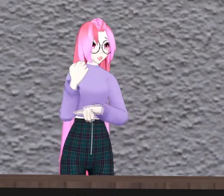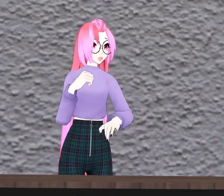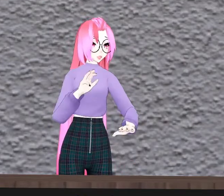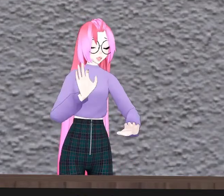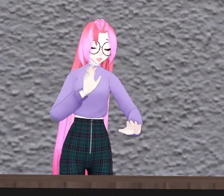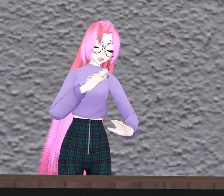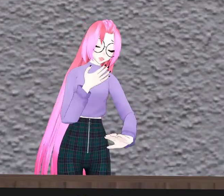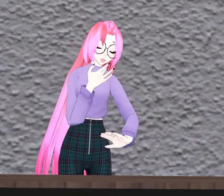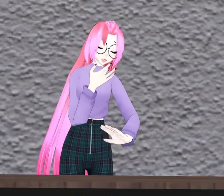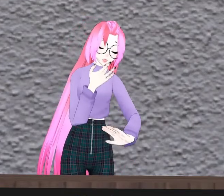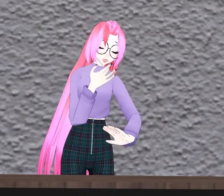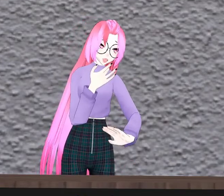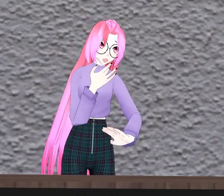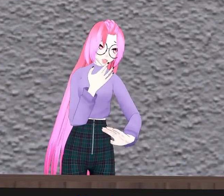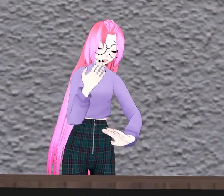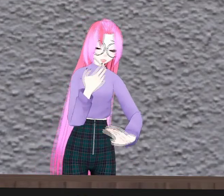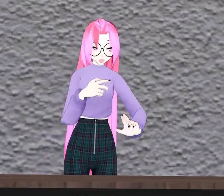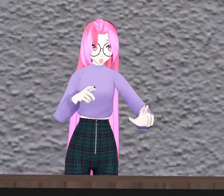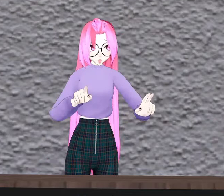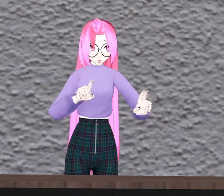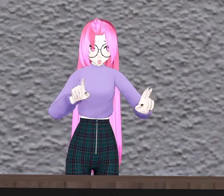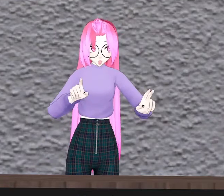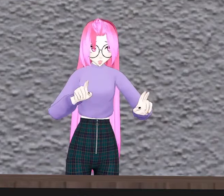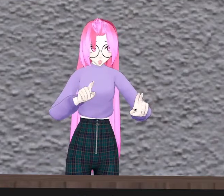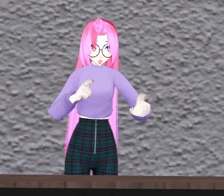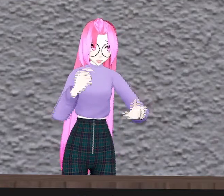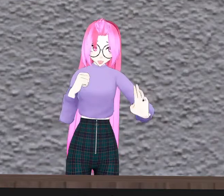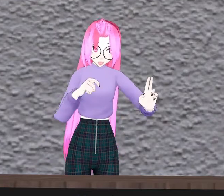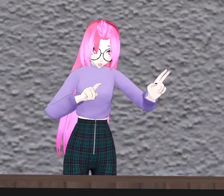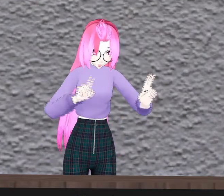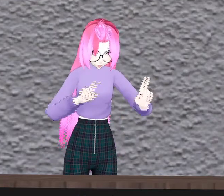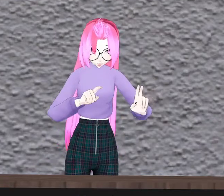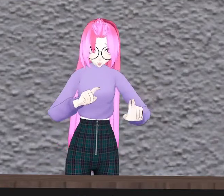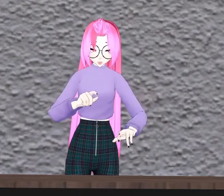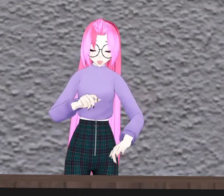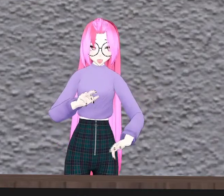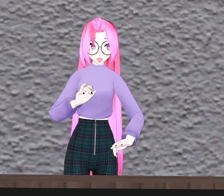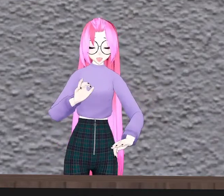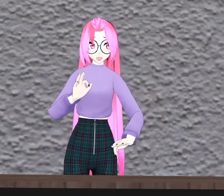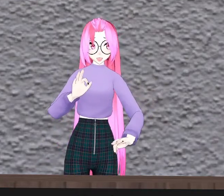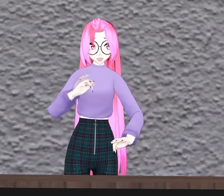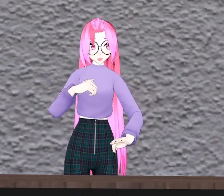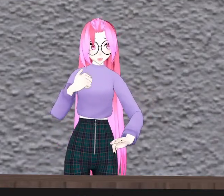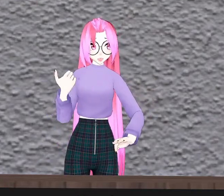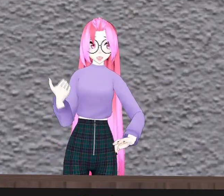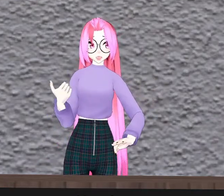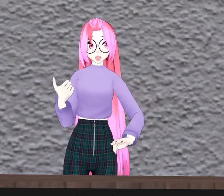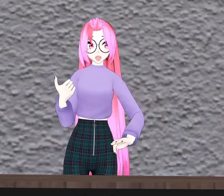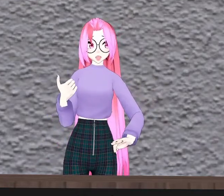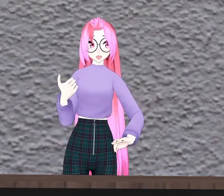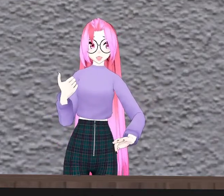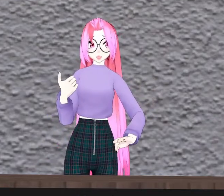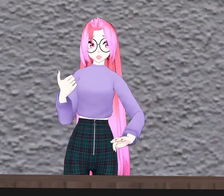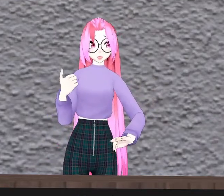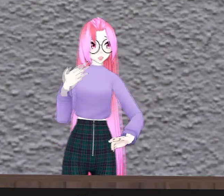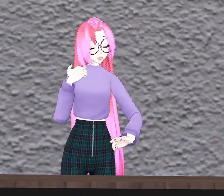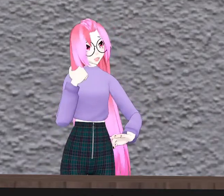And that's what I prefer. I prefer that over vibrations because I don't like vibrations. And other forms